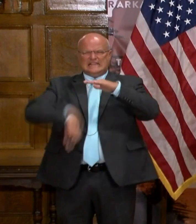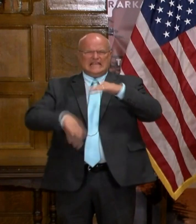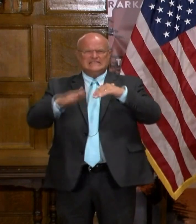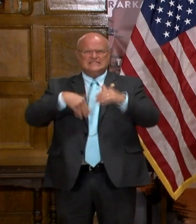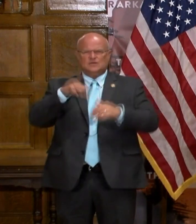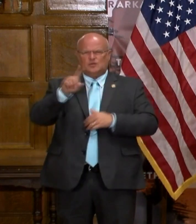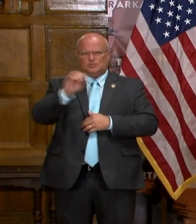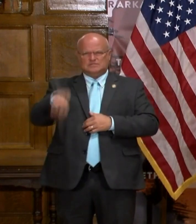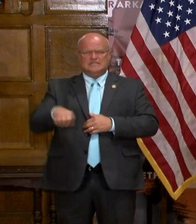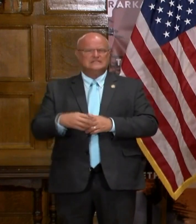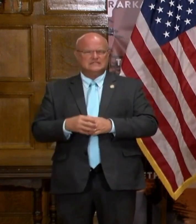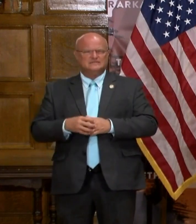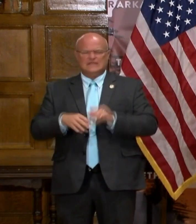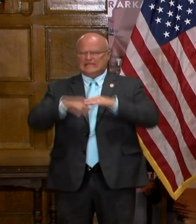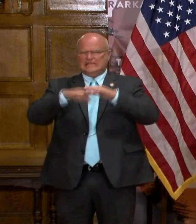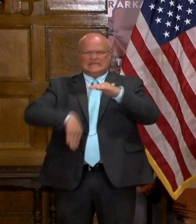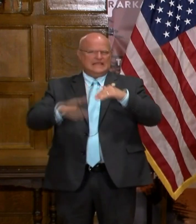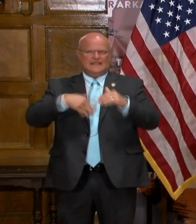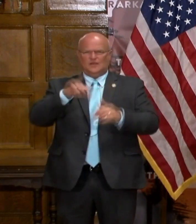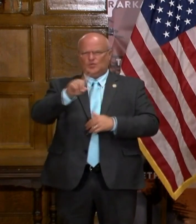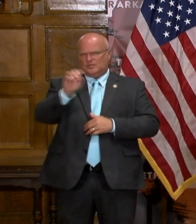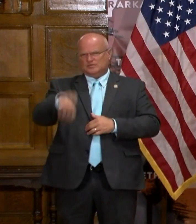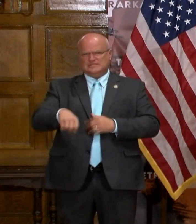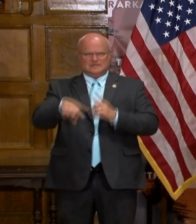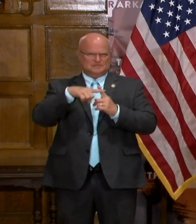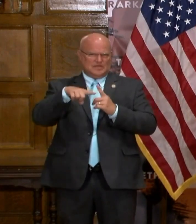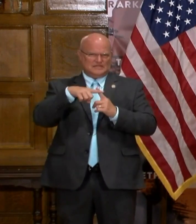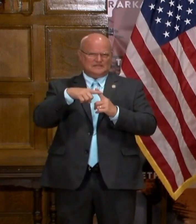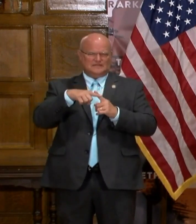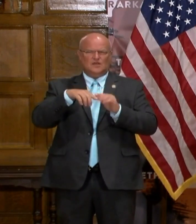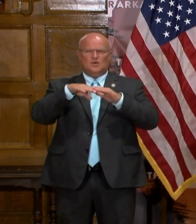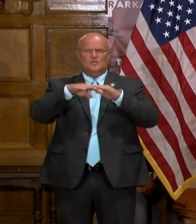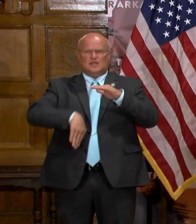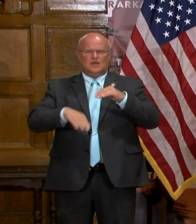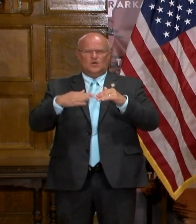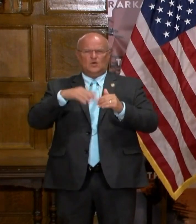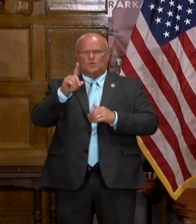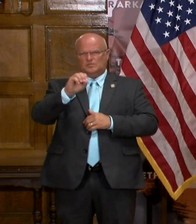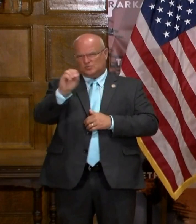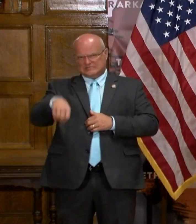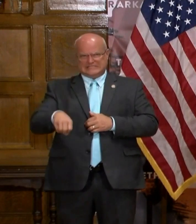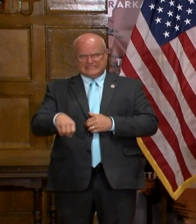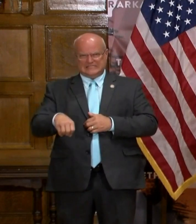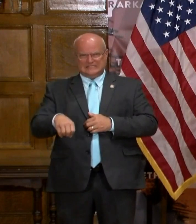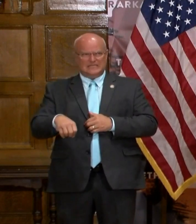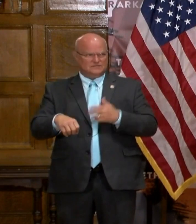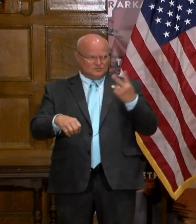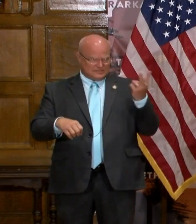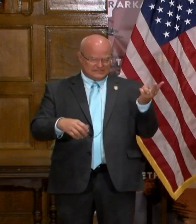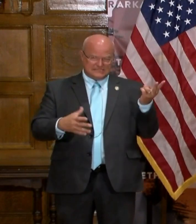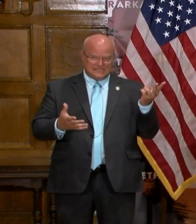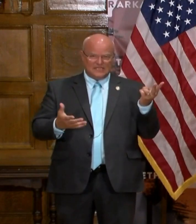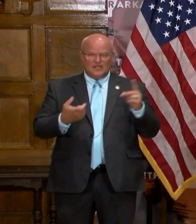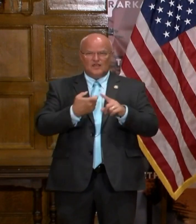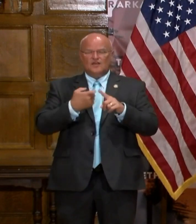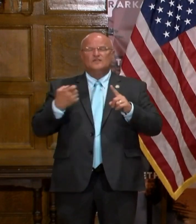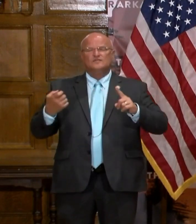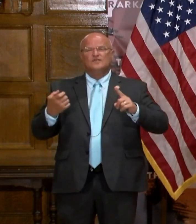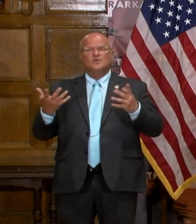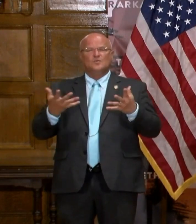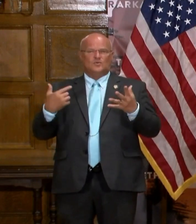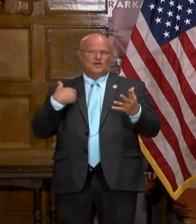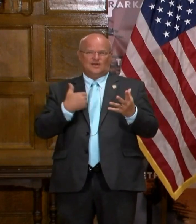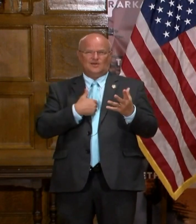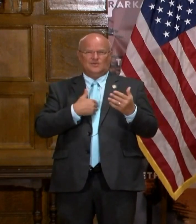1%. Yeah. So the percent positive was far less than 1%. And as you can see from